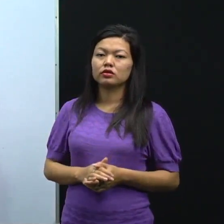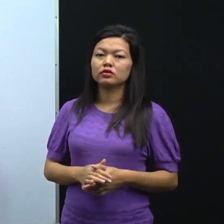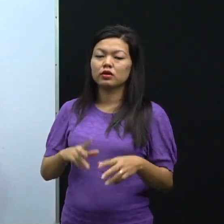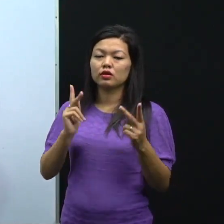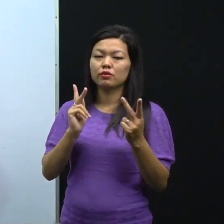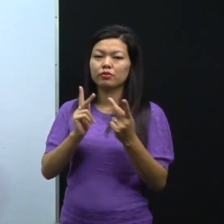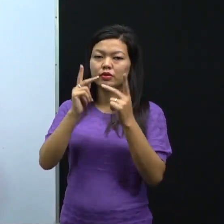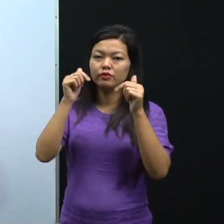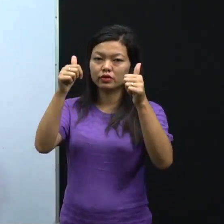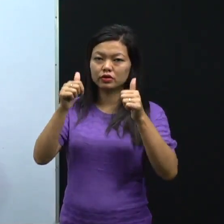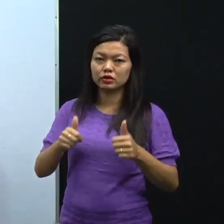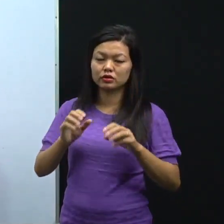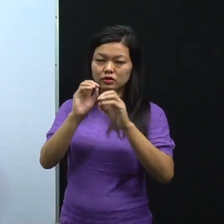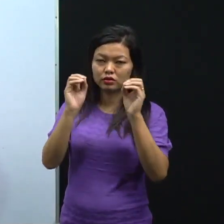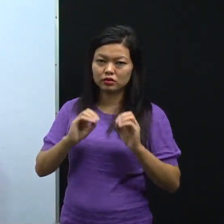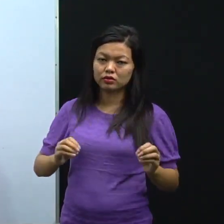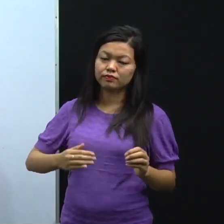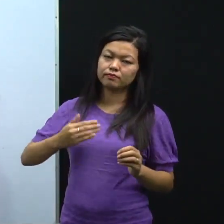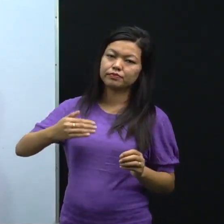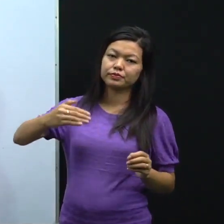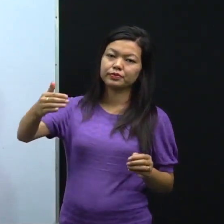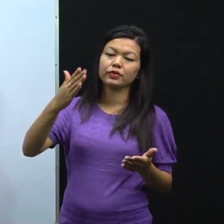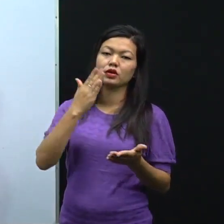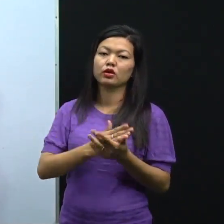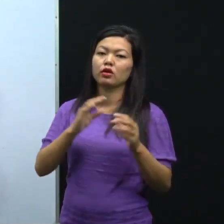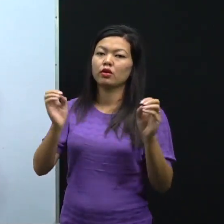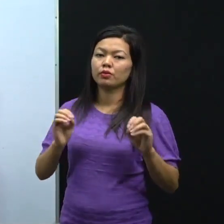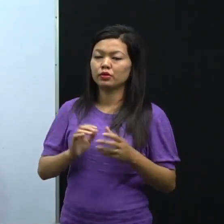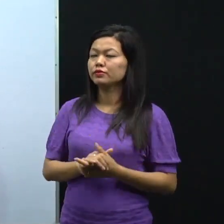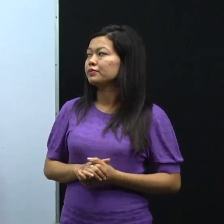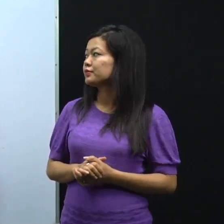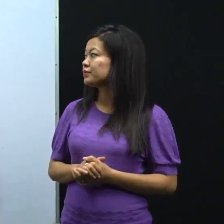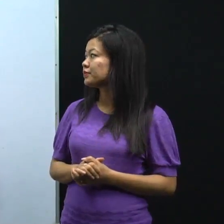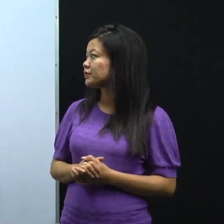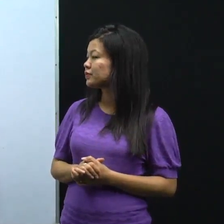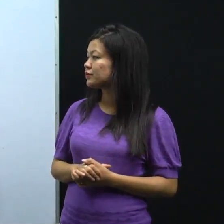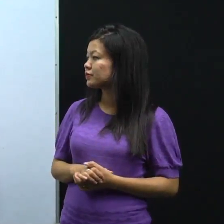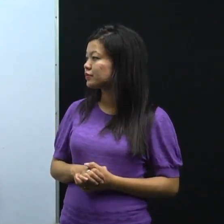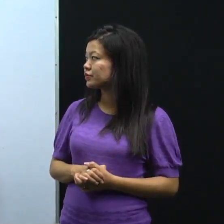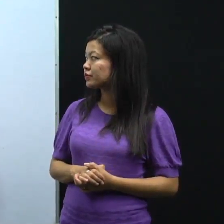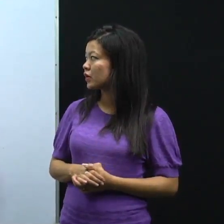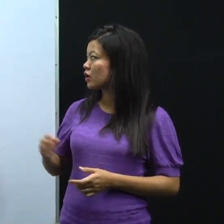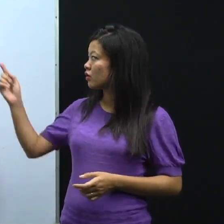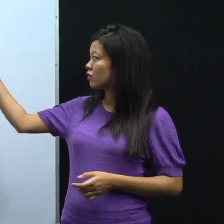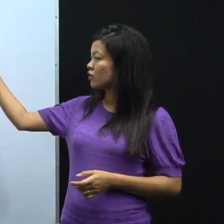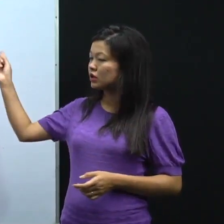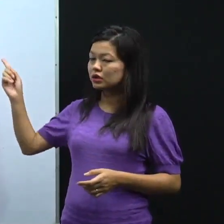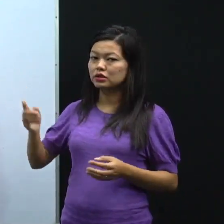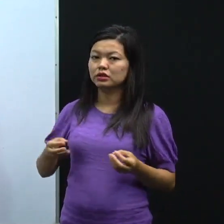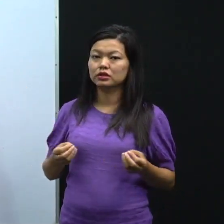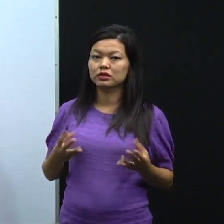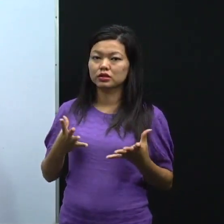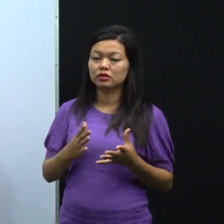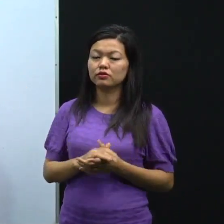result. Clear? So now, for the structure of atom, actually we start from Goldstein